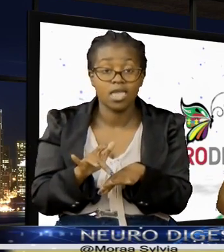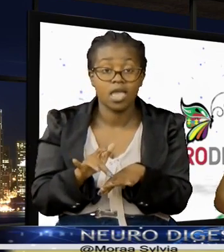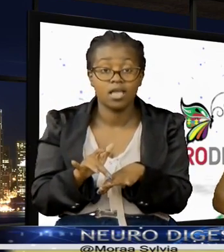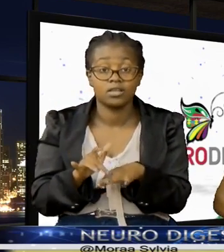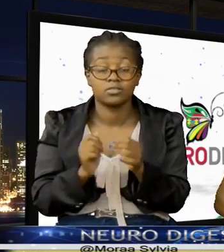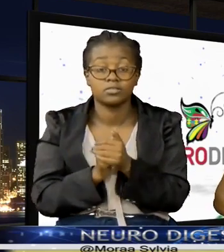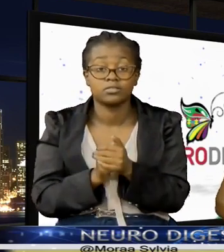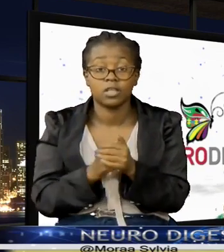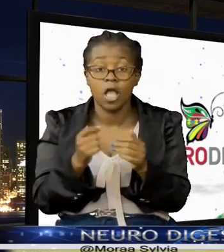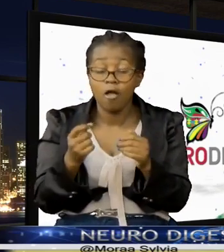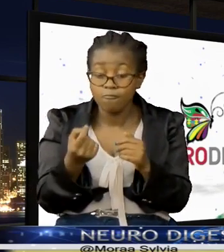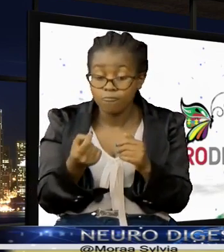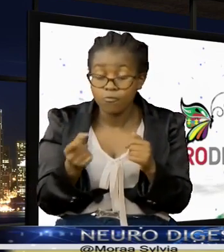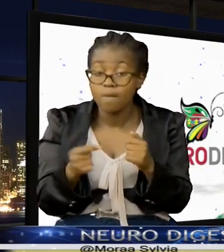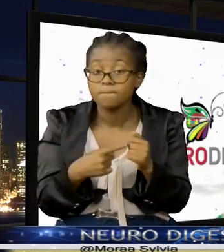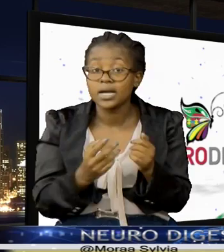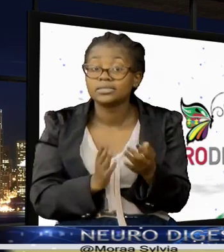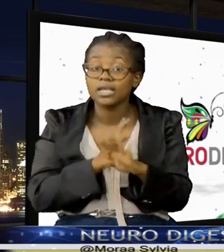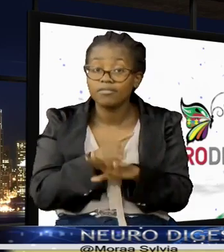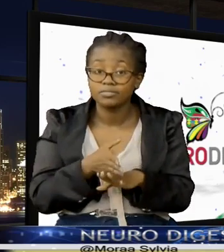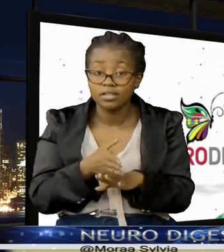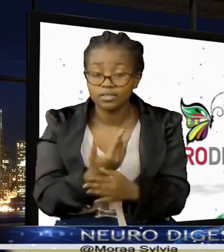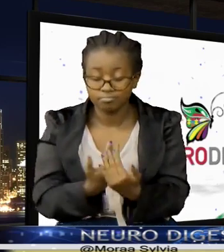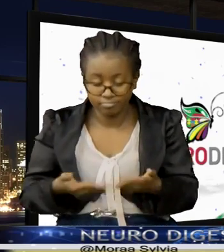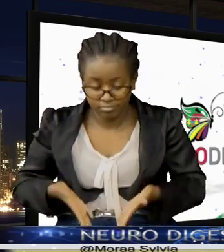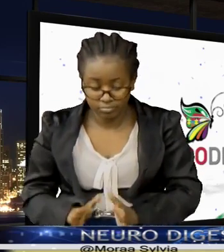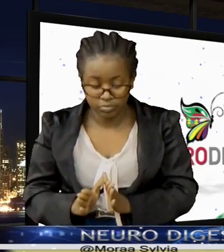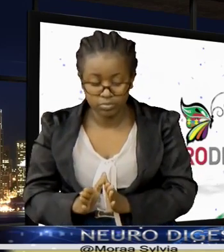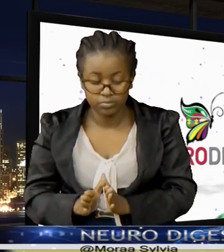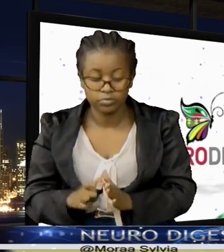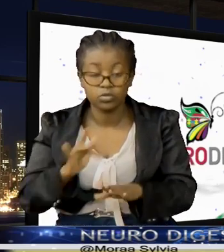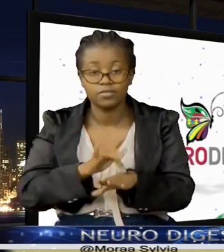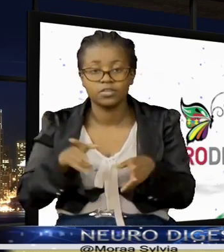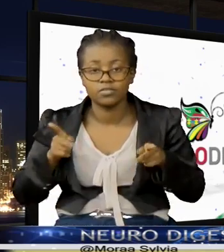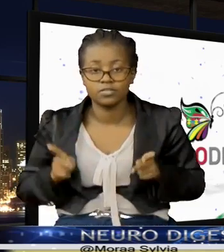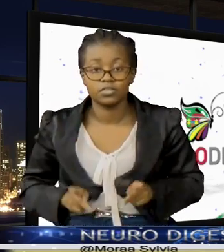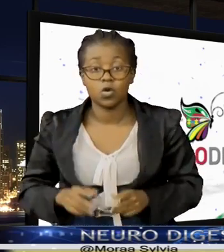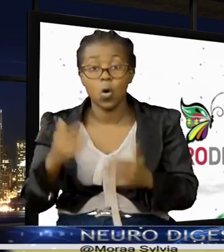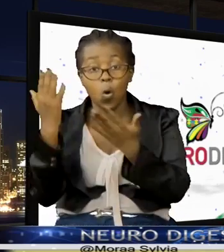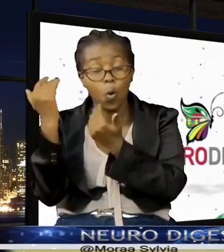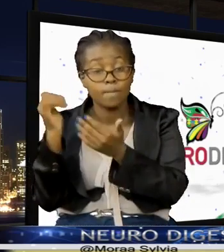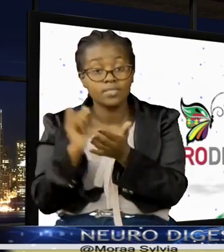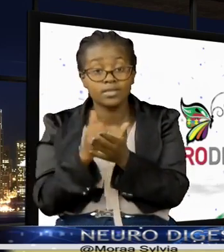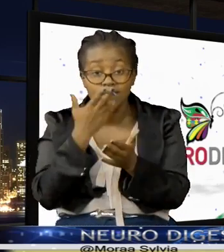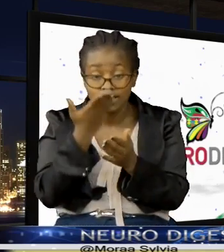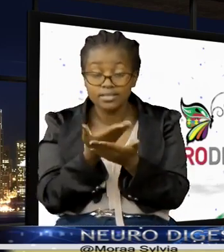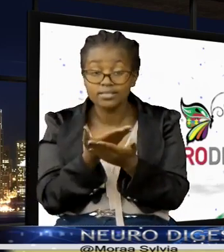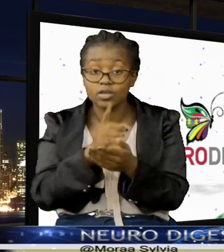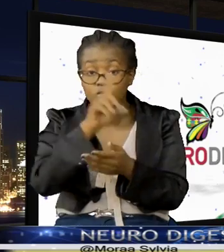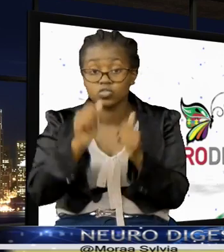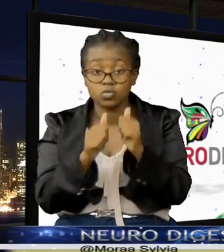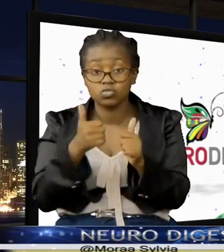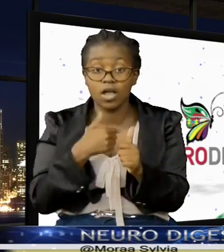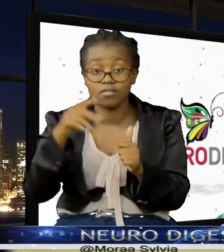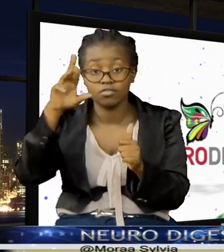soon as a few months after the child is born, because of the effect of the physical appearance. Hope that answers some of the questions that you